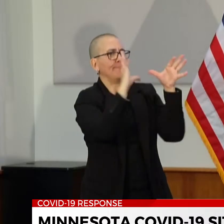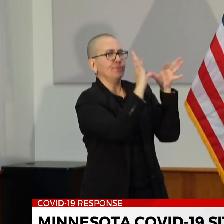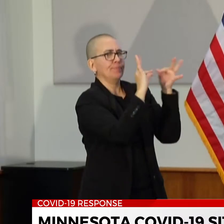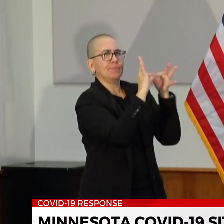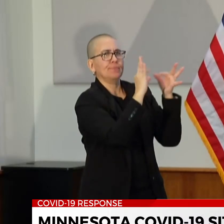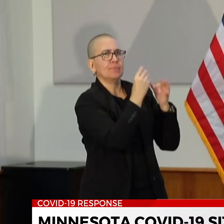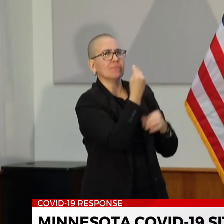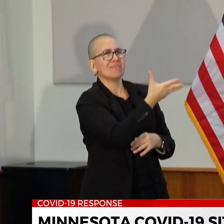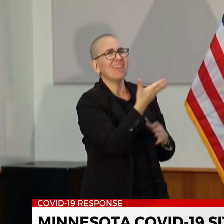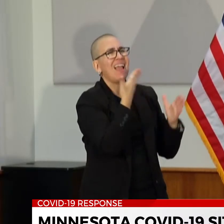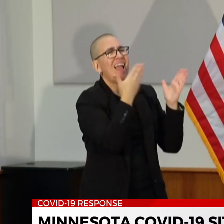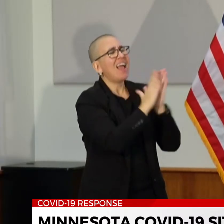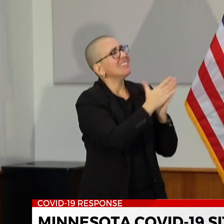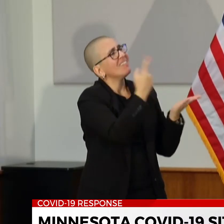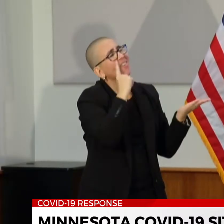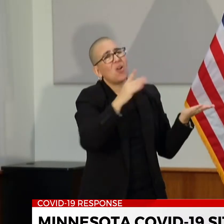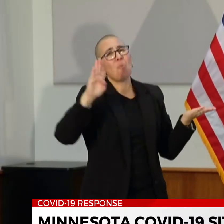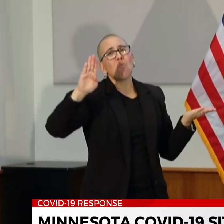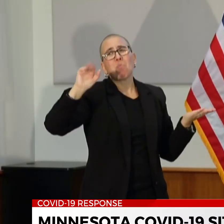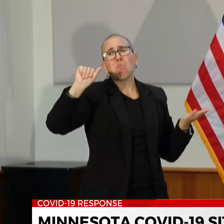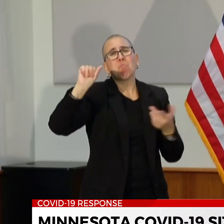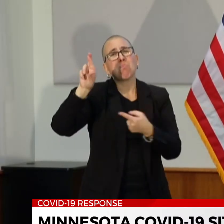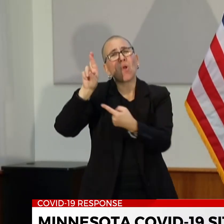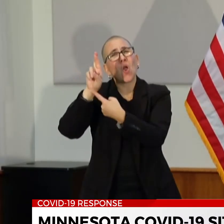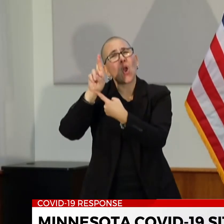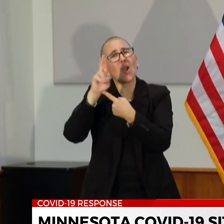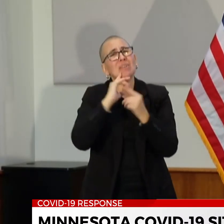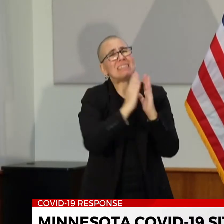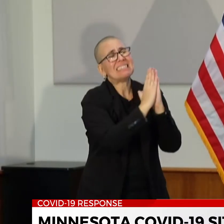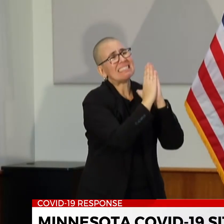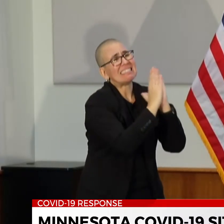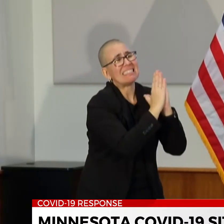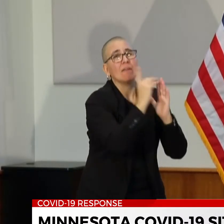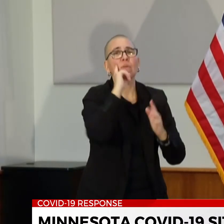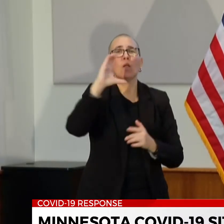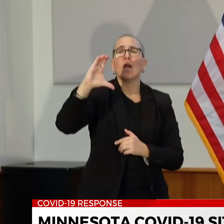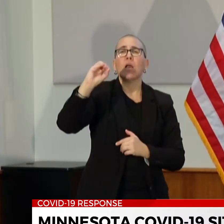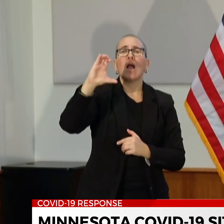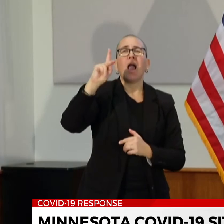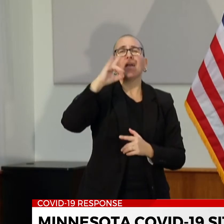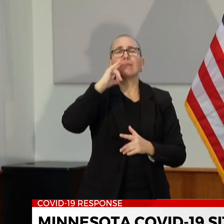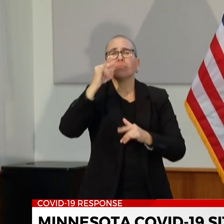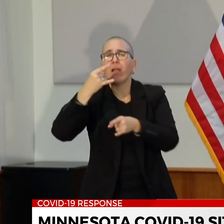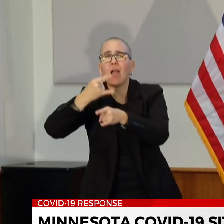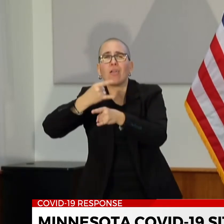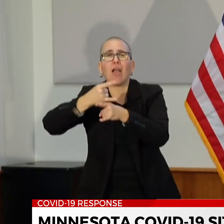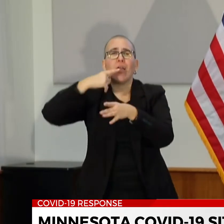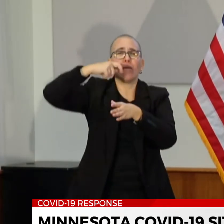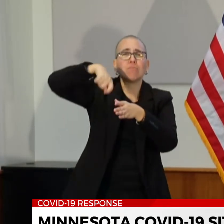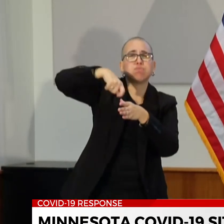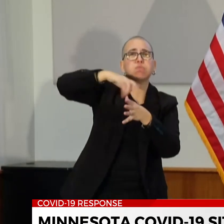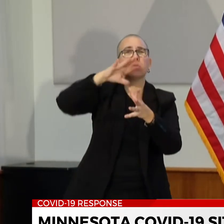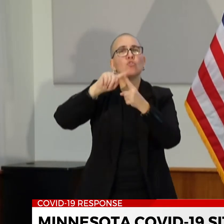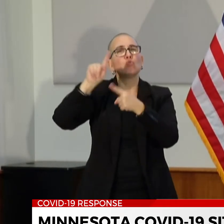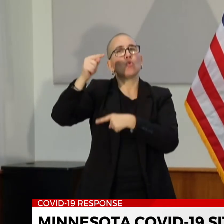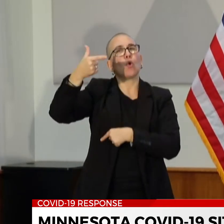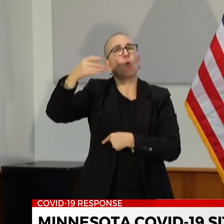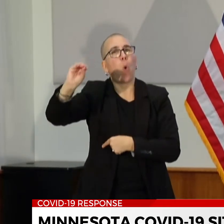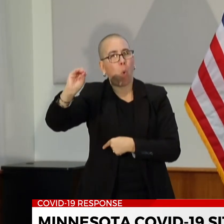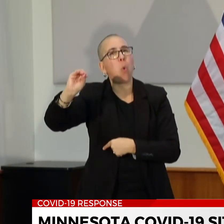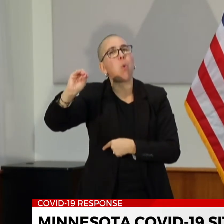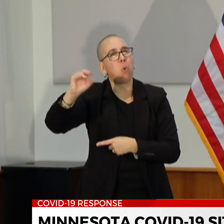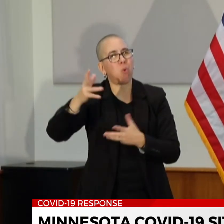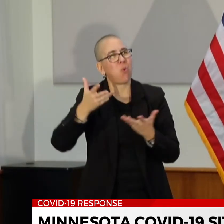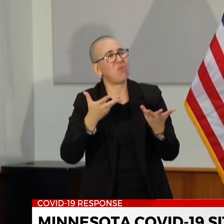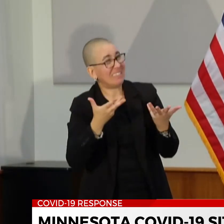have bars and restaurants cocktails to go. Do you have any inclination to do that? Yeah, the question was dealing with